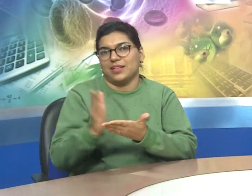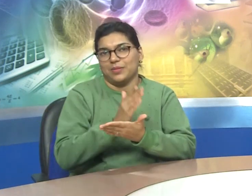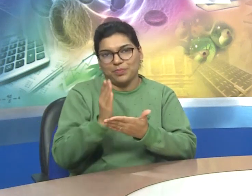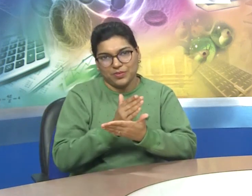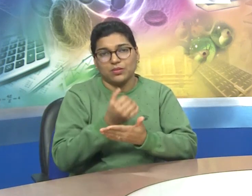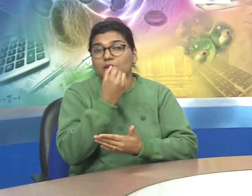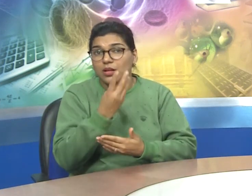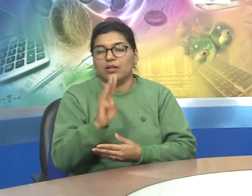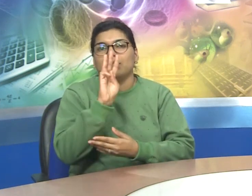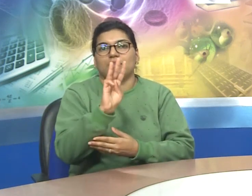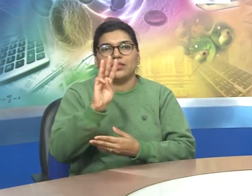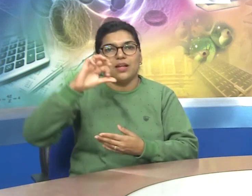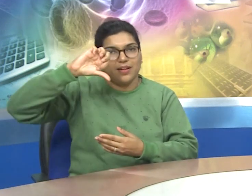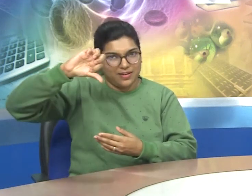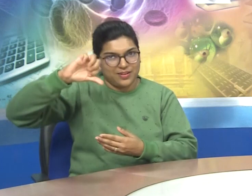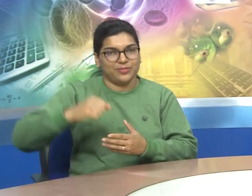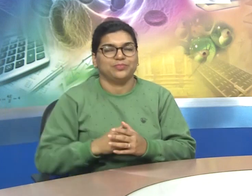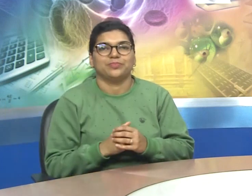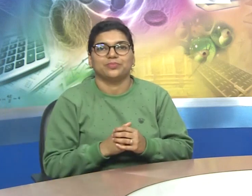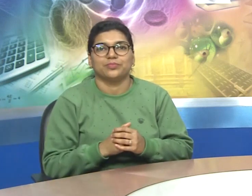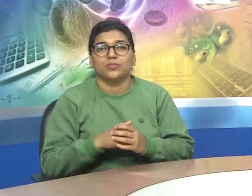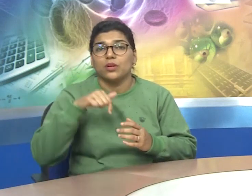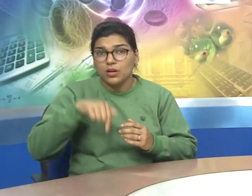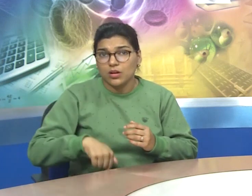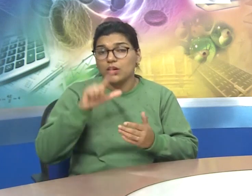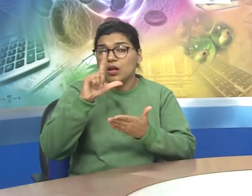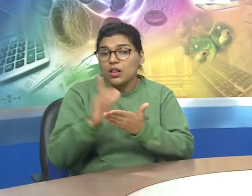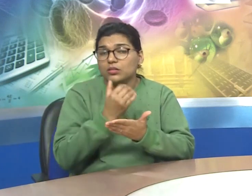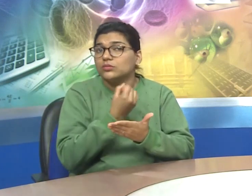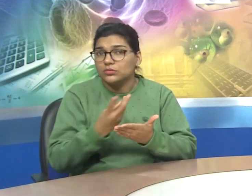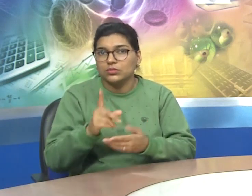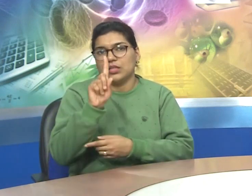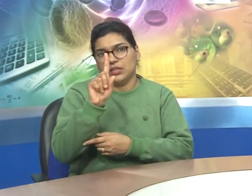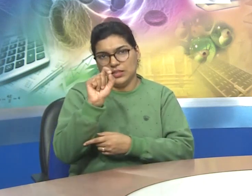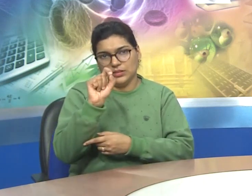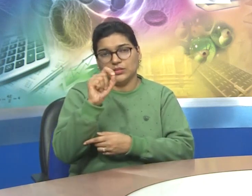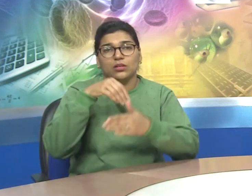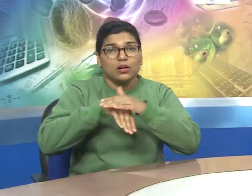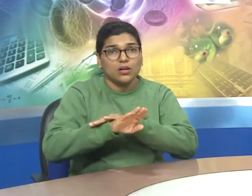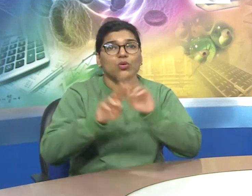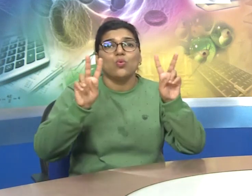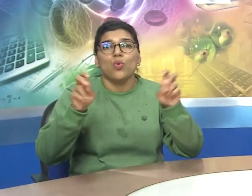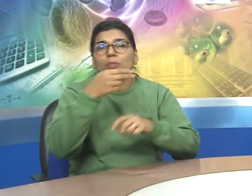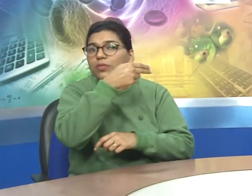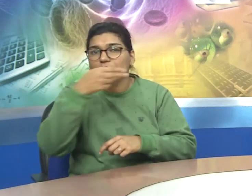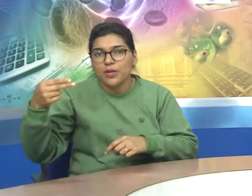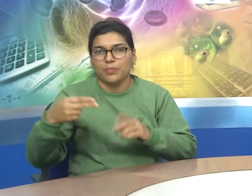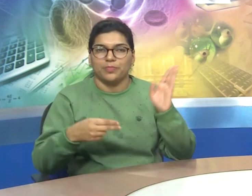and Information Science, code number 339. This video is for senior secondary